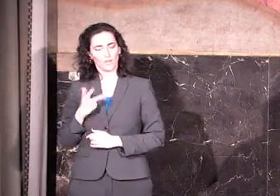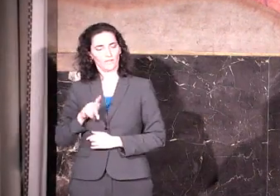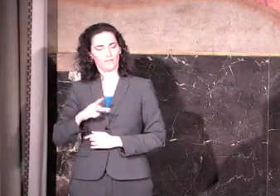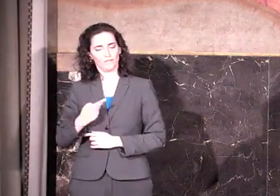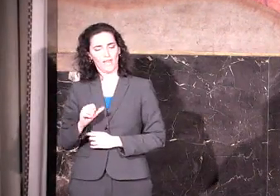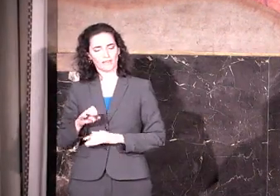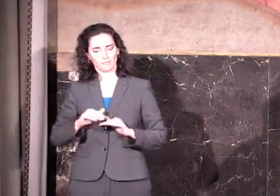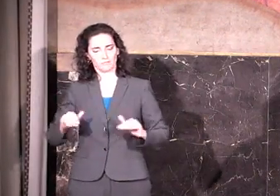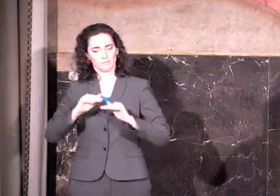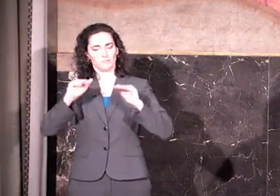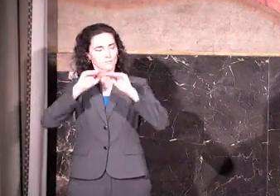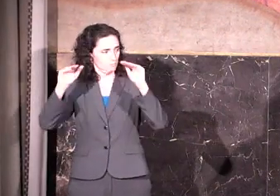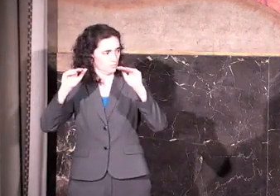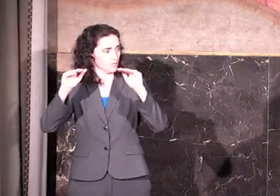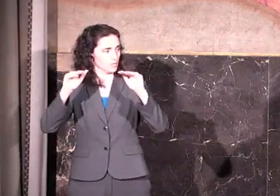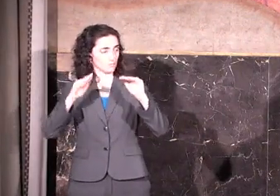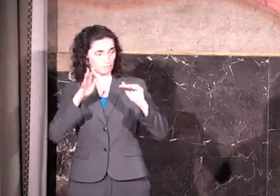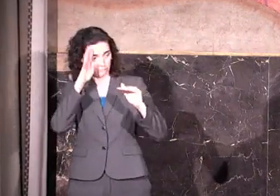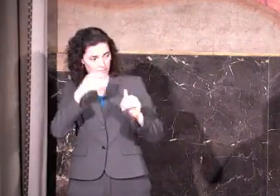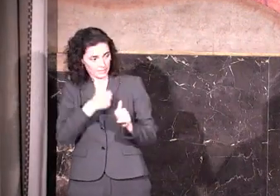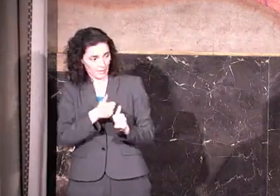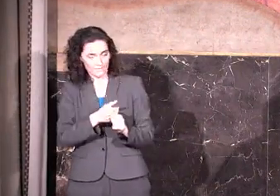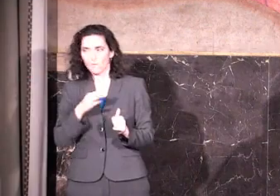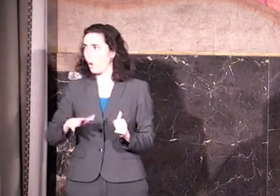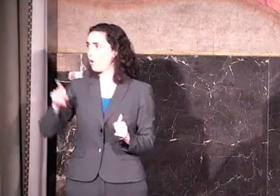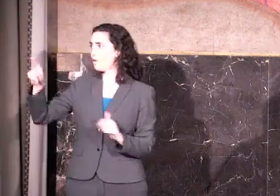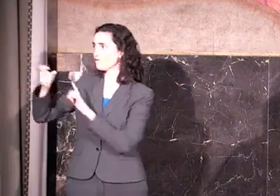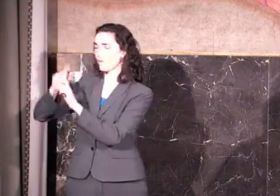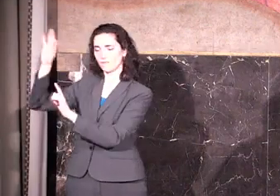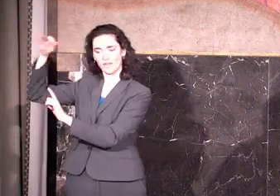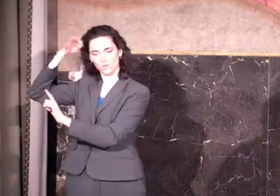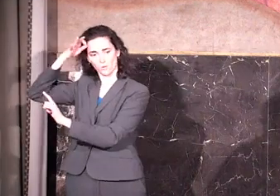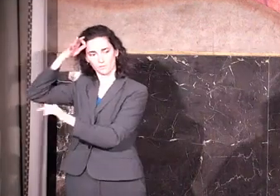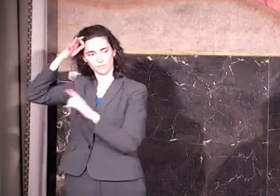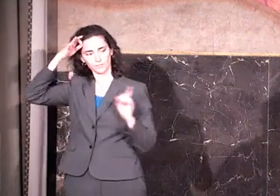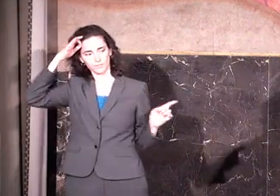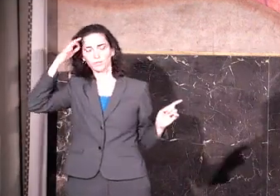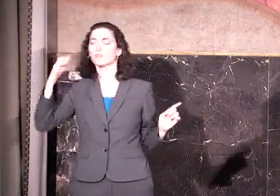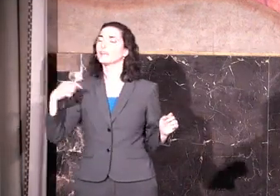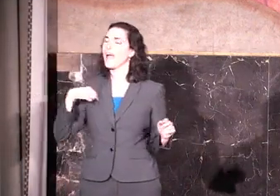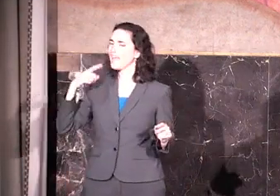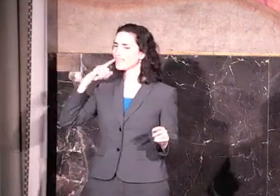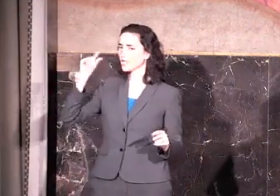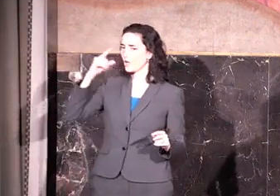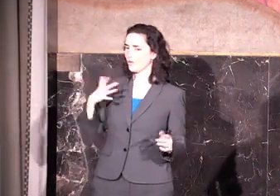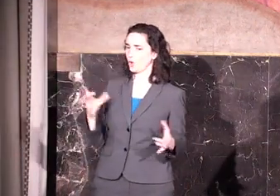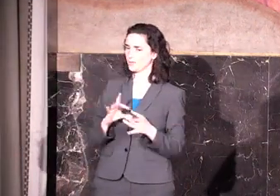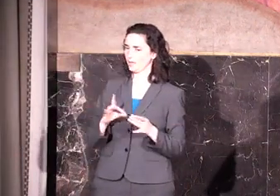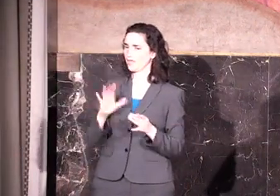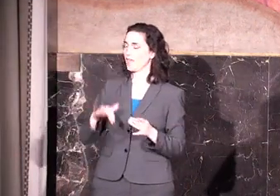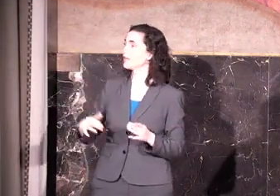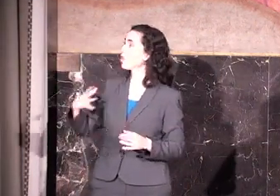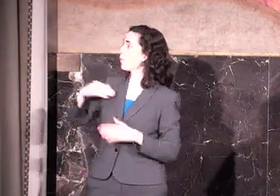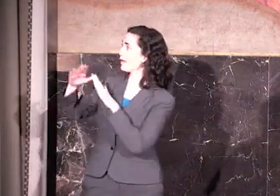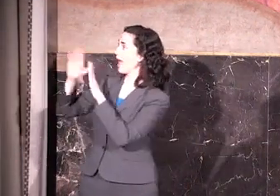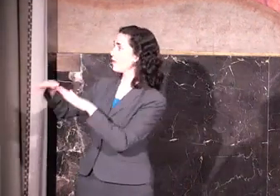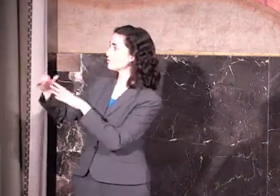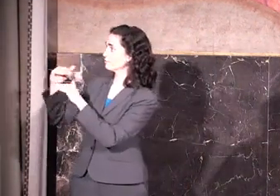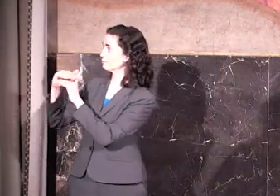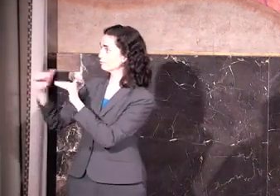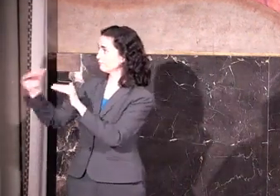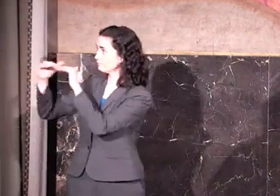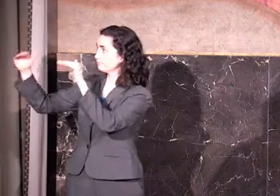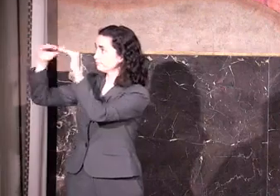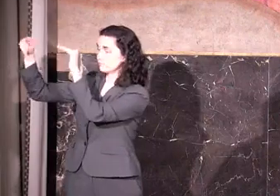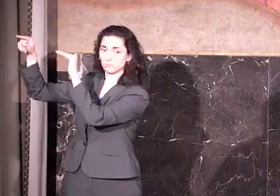think as the governor stated, if I state it correctly, it does follow the spirit of the phases of the White House, and phase one